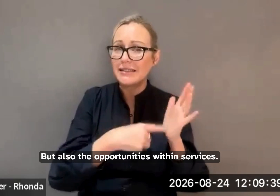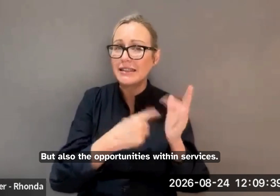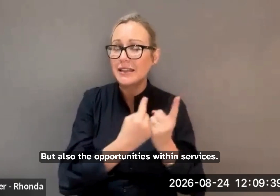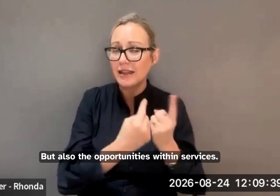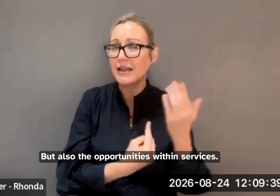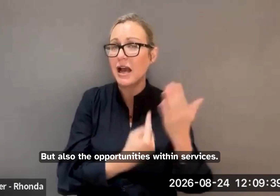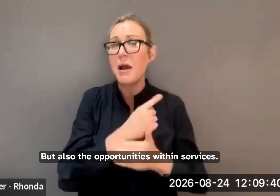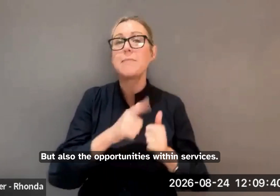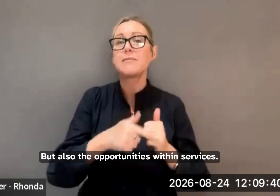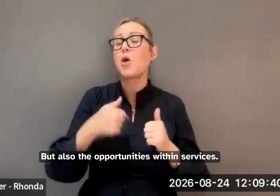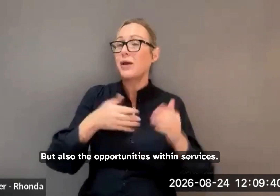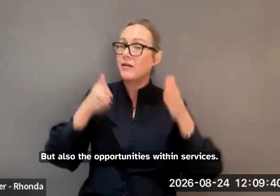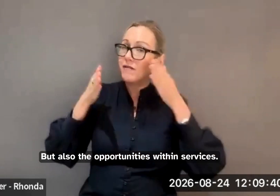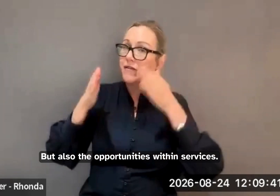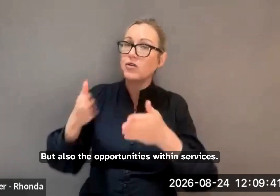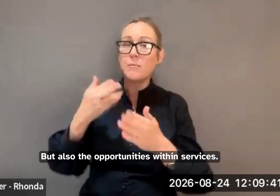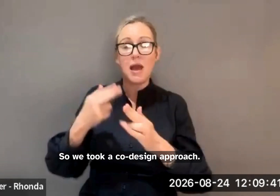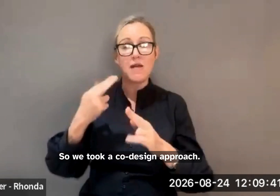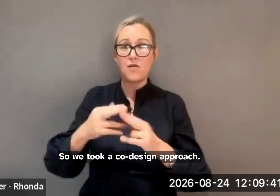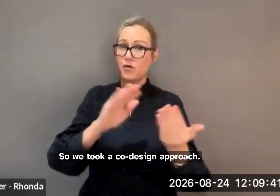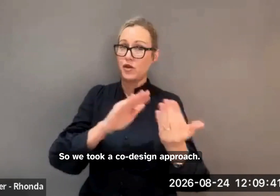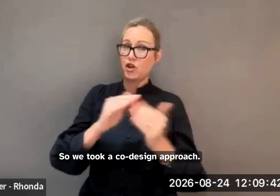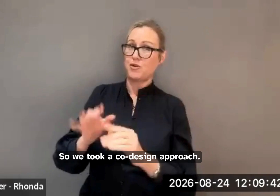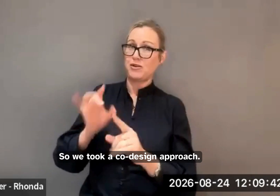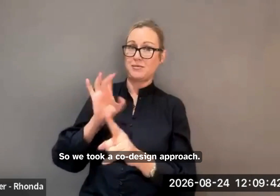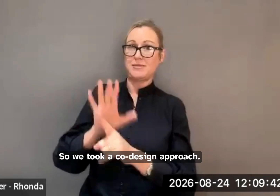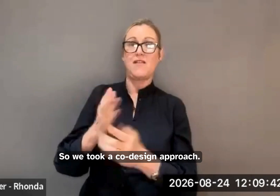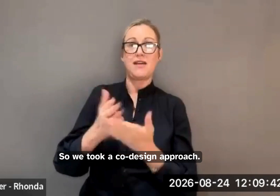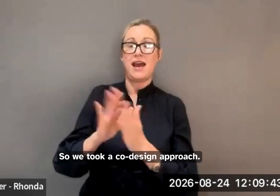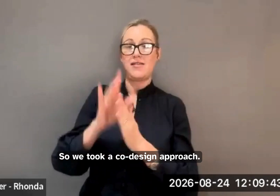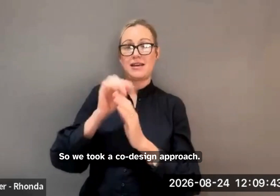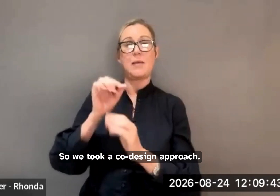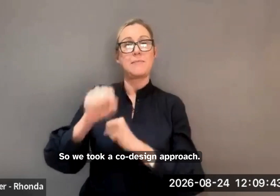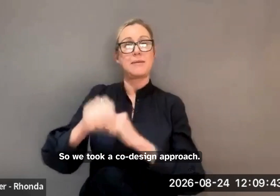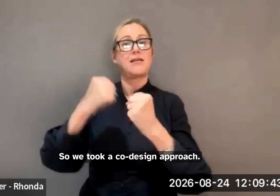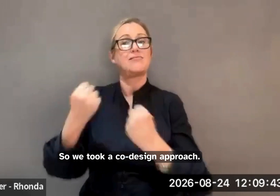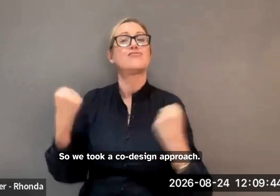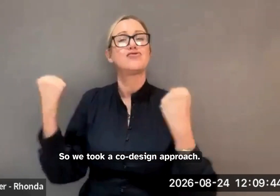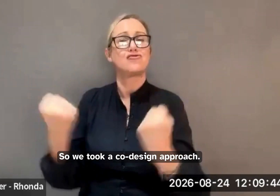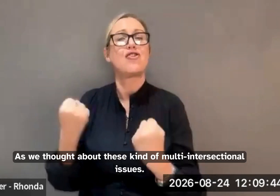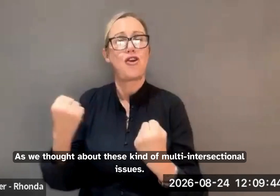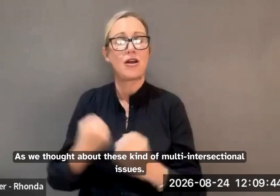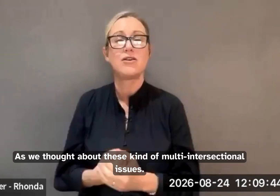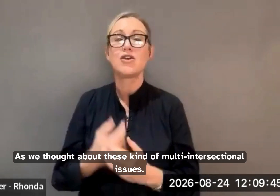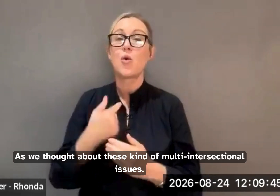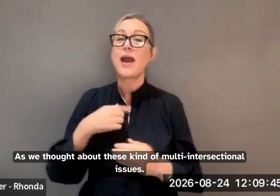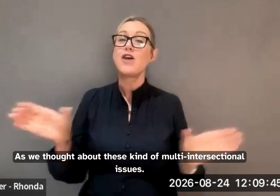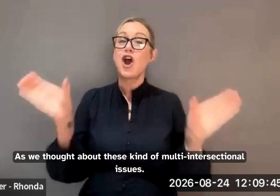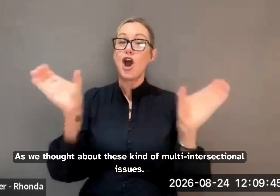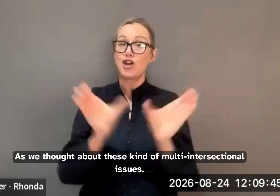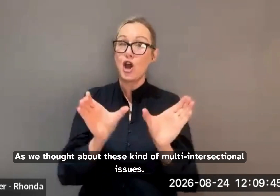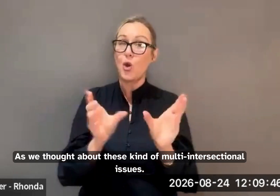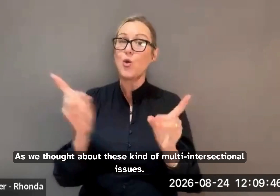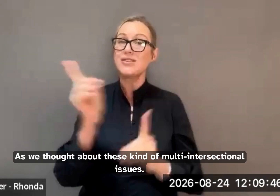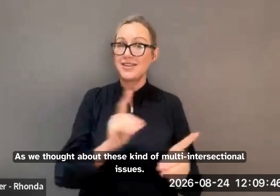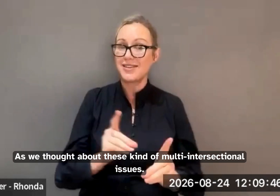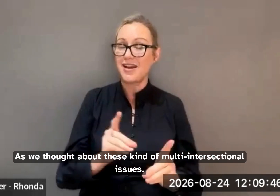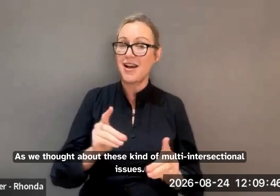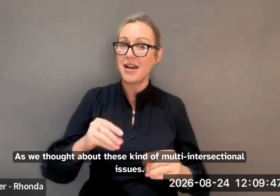community, but also the opportunities within services. So we took a co-design approach as we thought about these kind